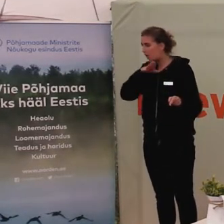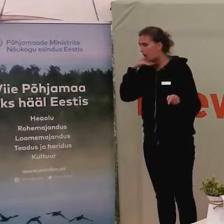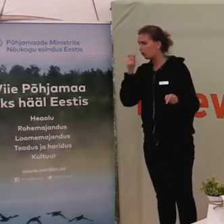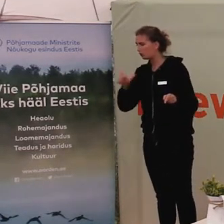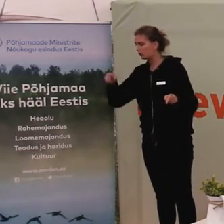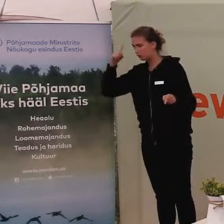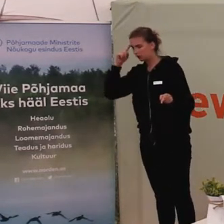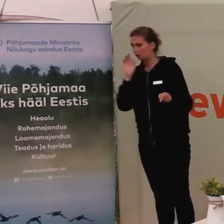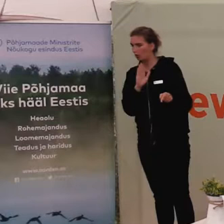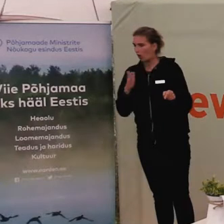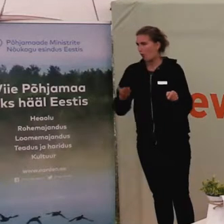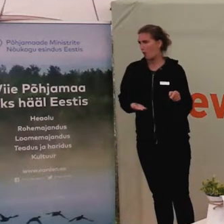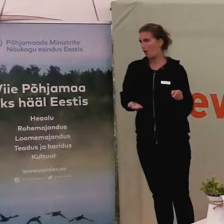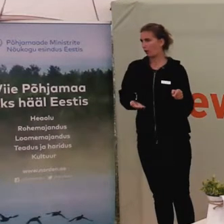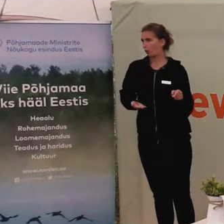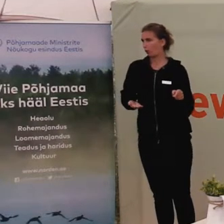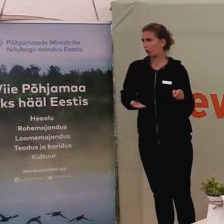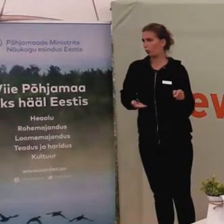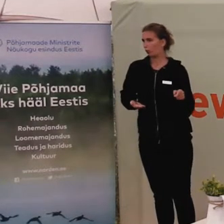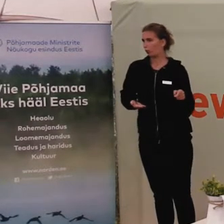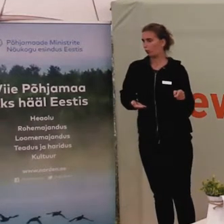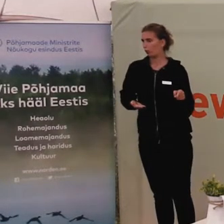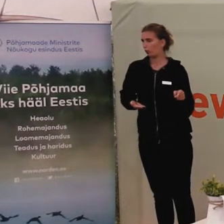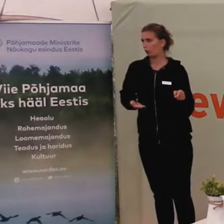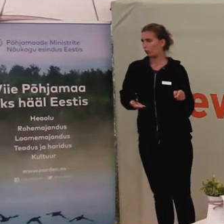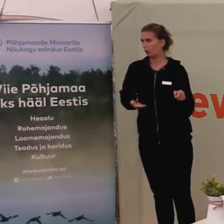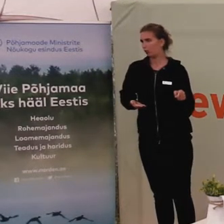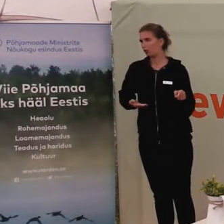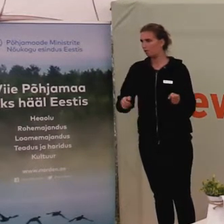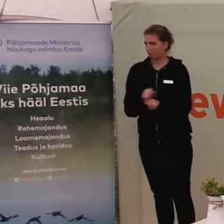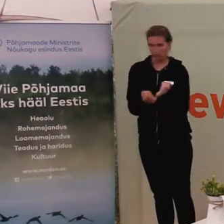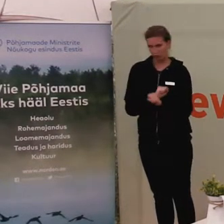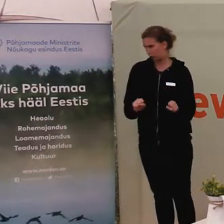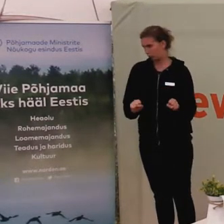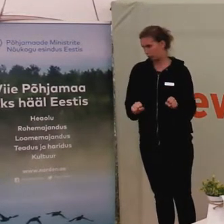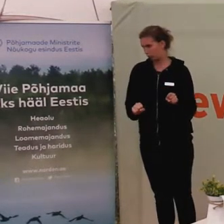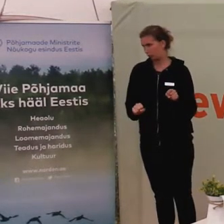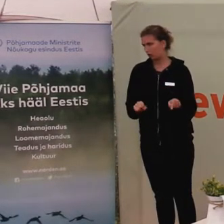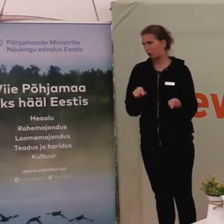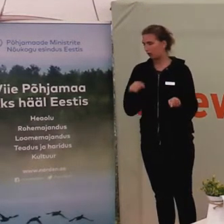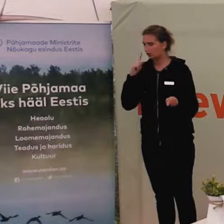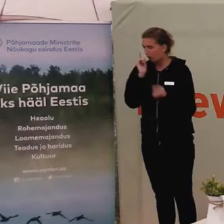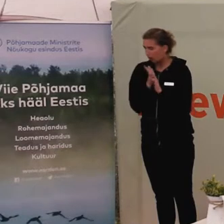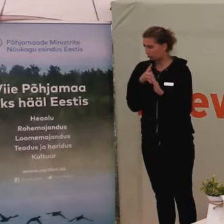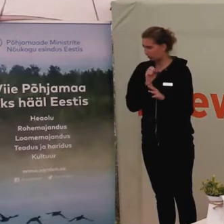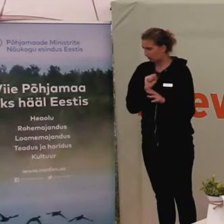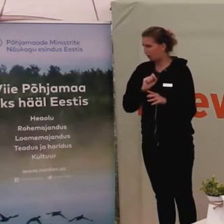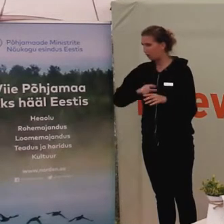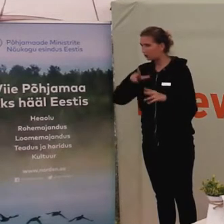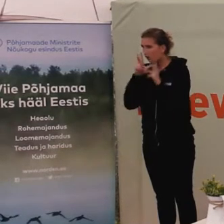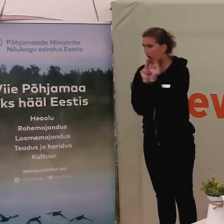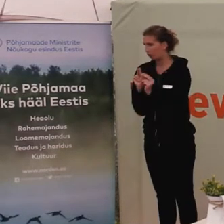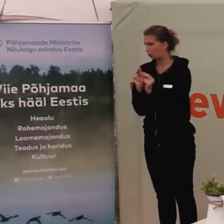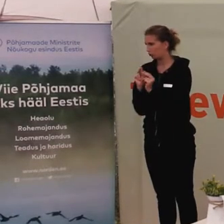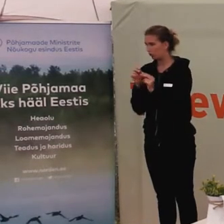that their life is coming sort of not possible at all. And this is very, very important to think, what is the